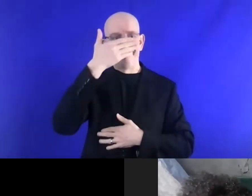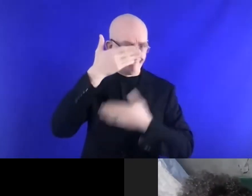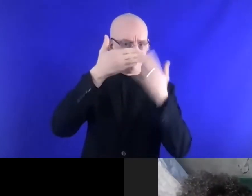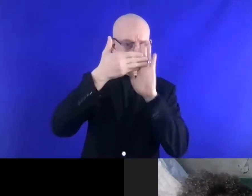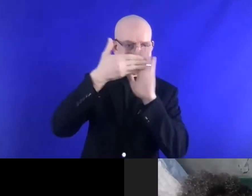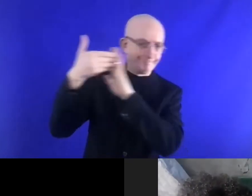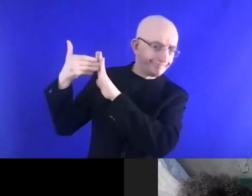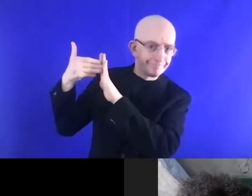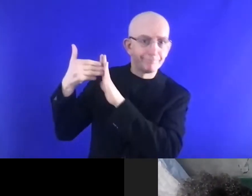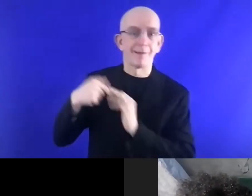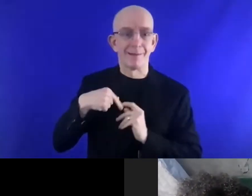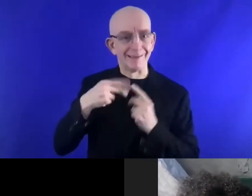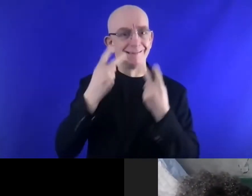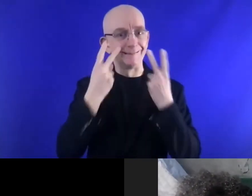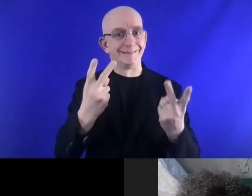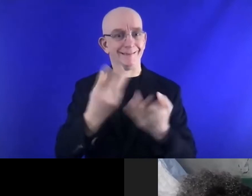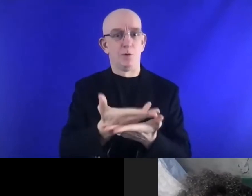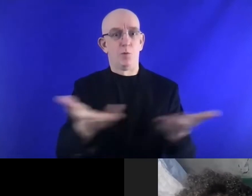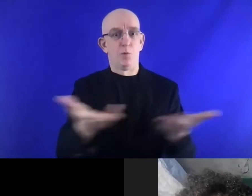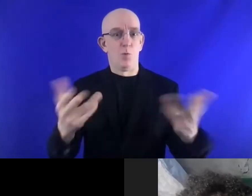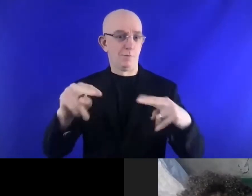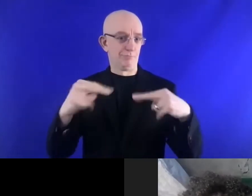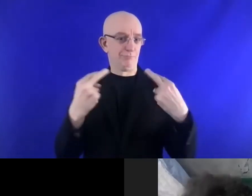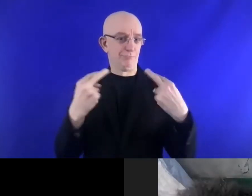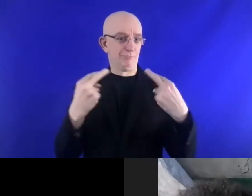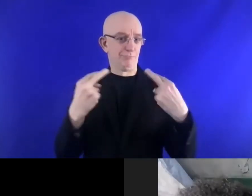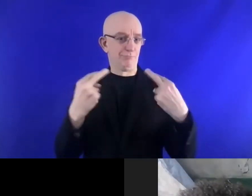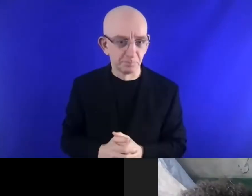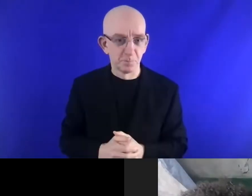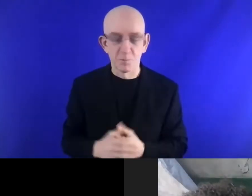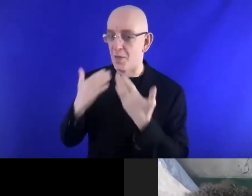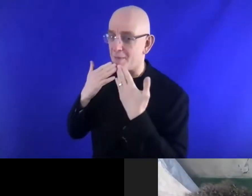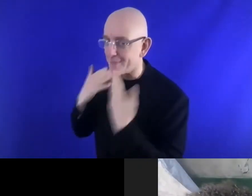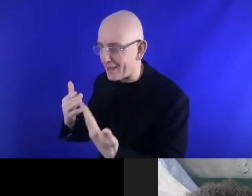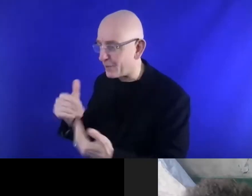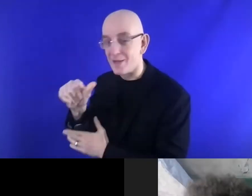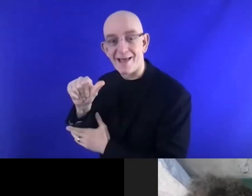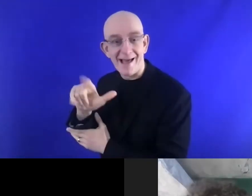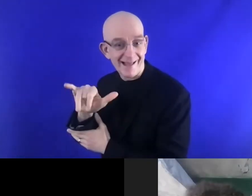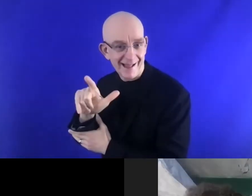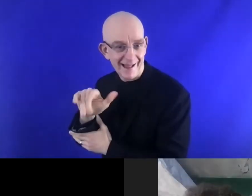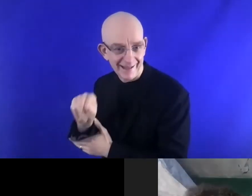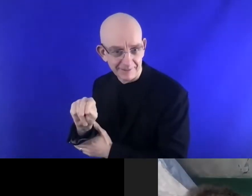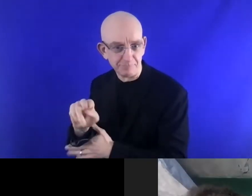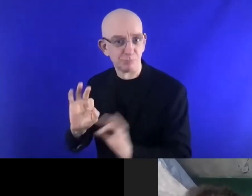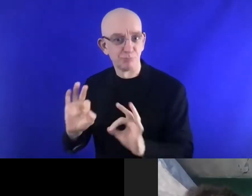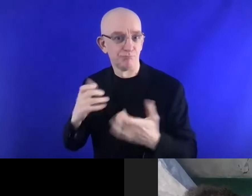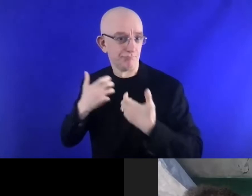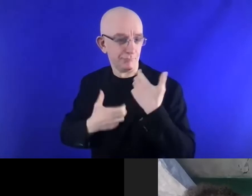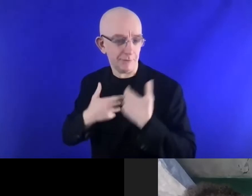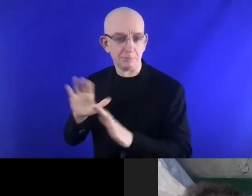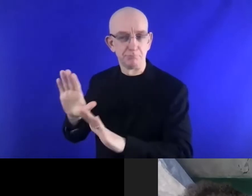Let me tell you, it's going to be great to be sharing with you and our amazing panelists our